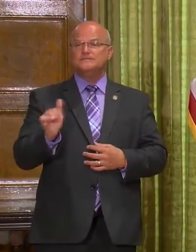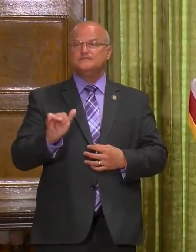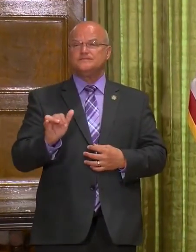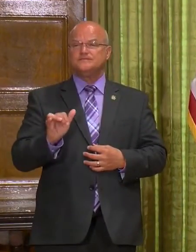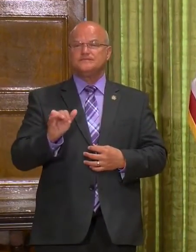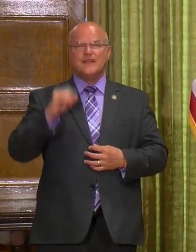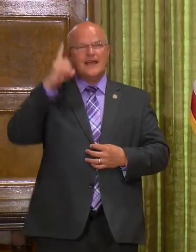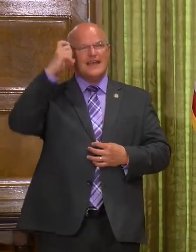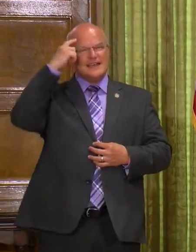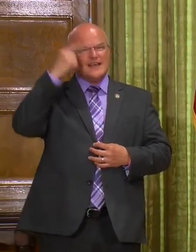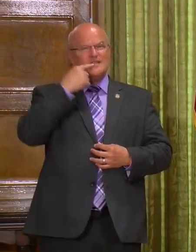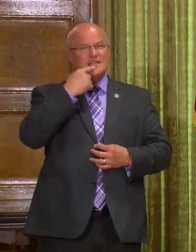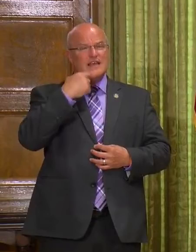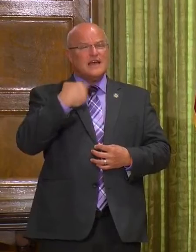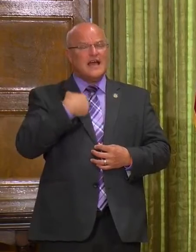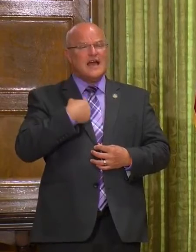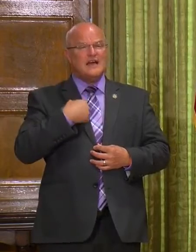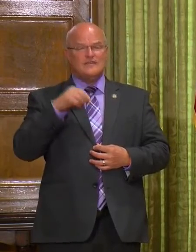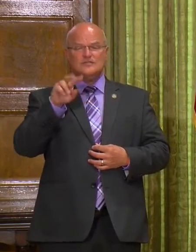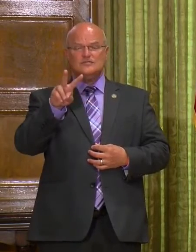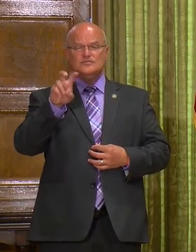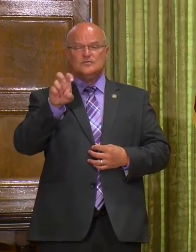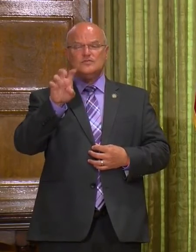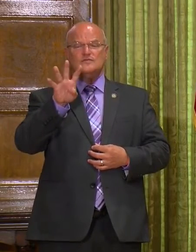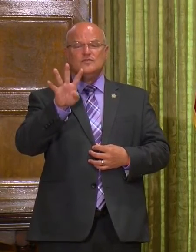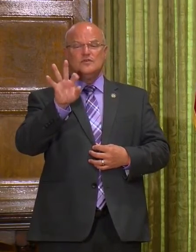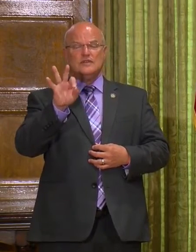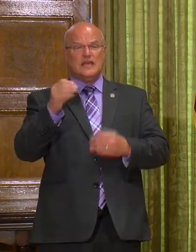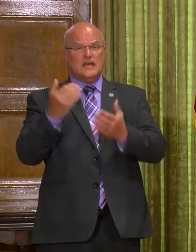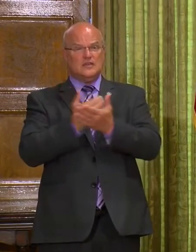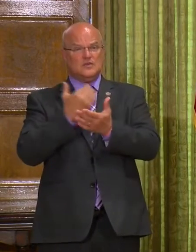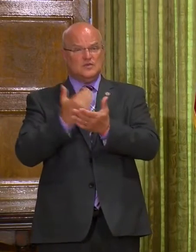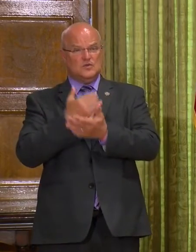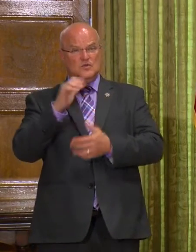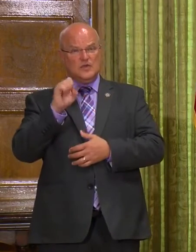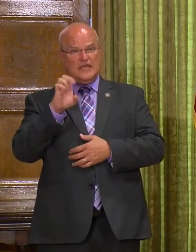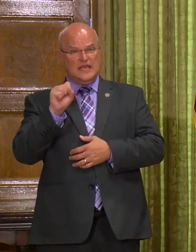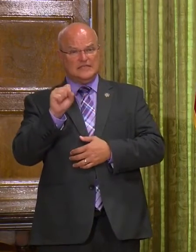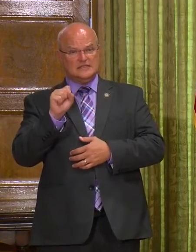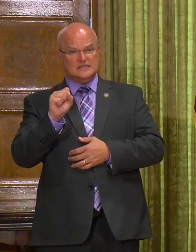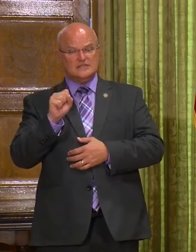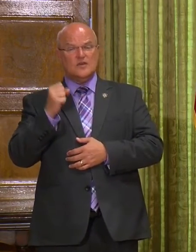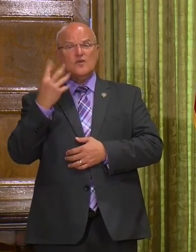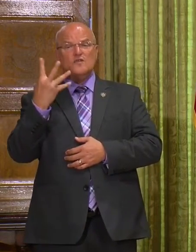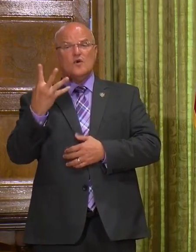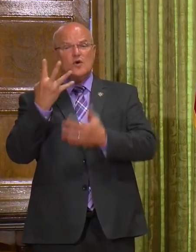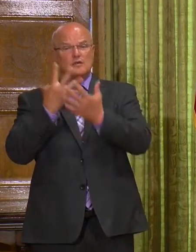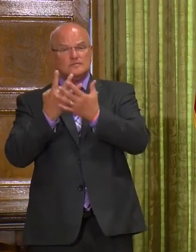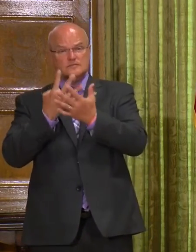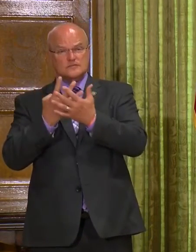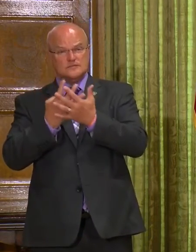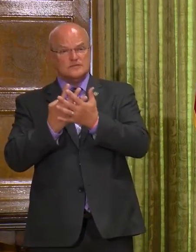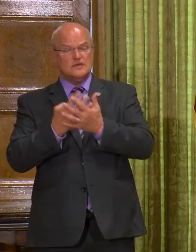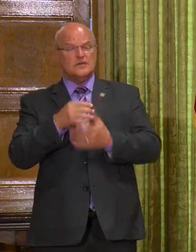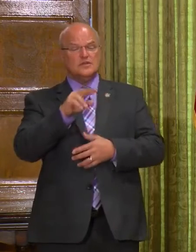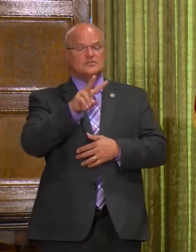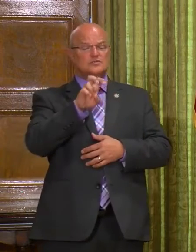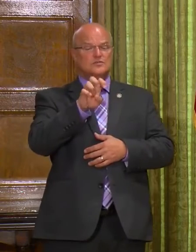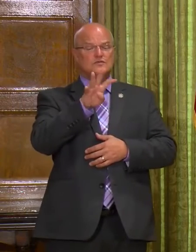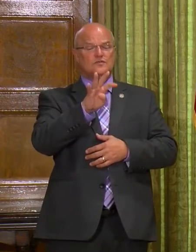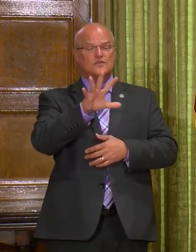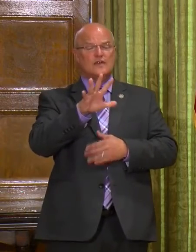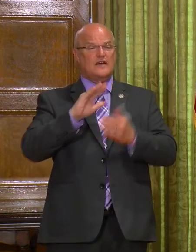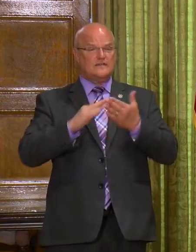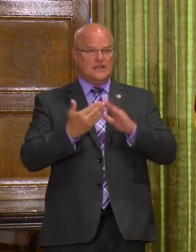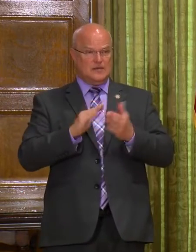The Governor mentioned that we've had 249 new cases. 4 of them have been in correctional facilities, so 245 in the